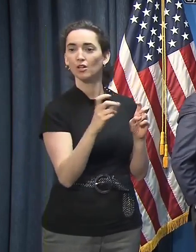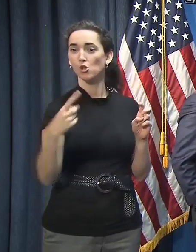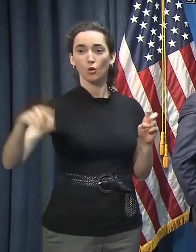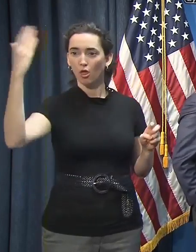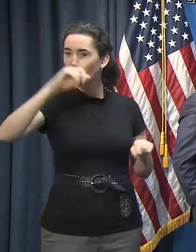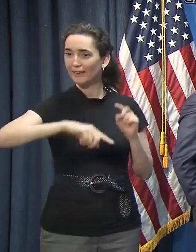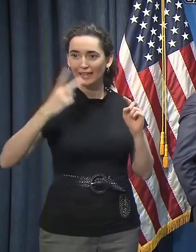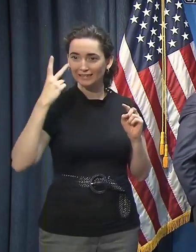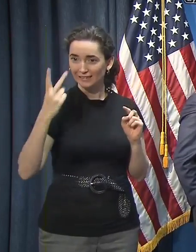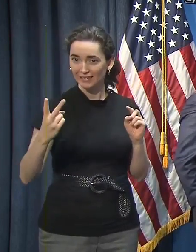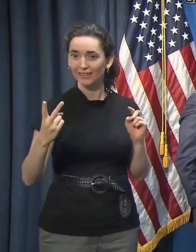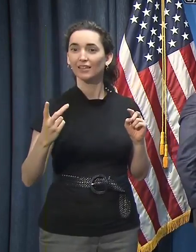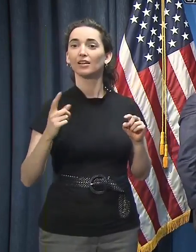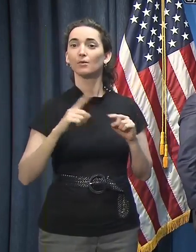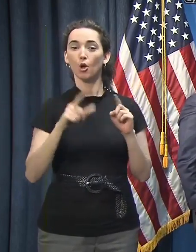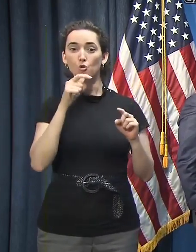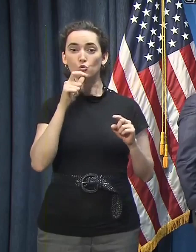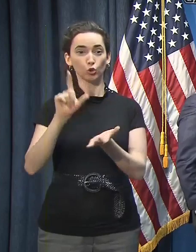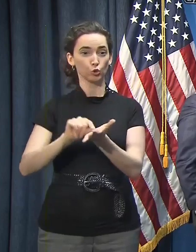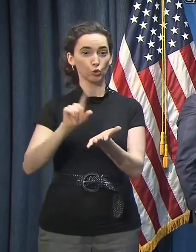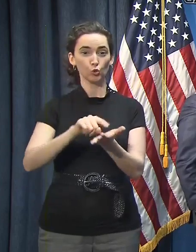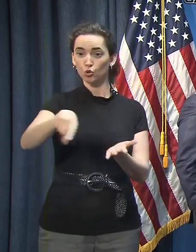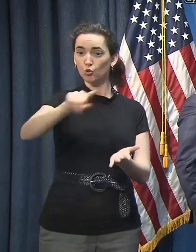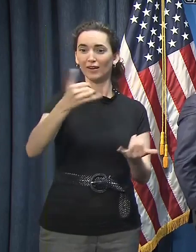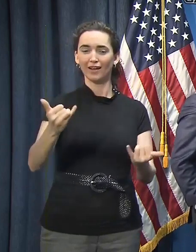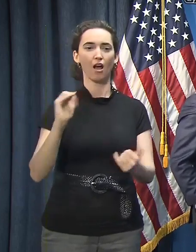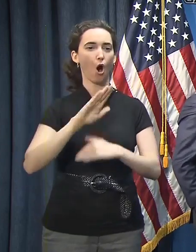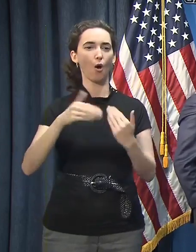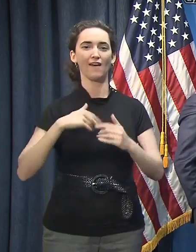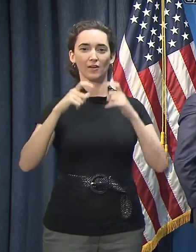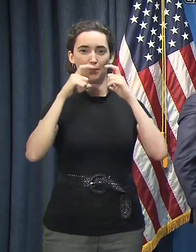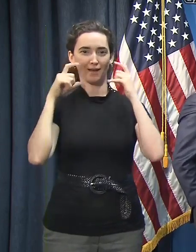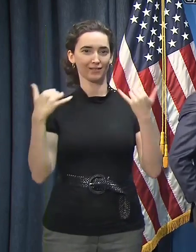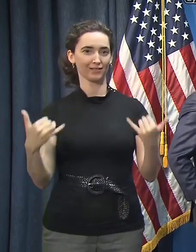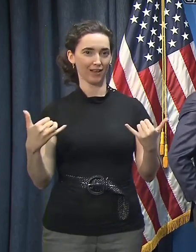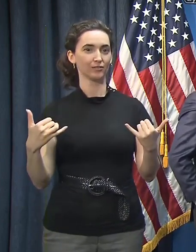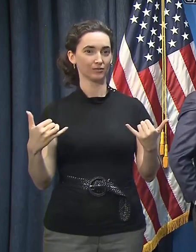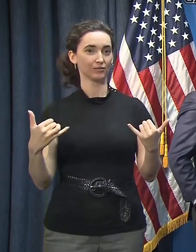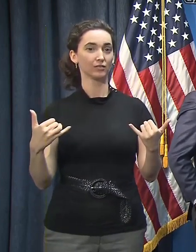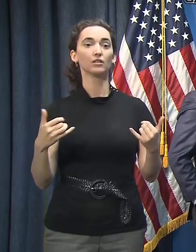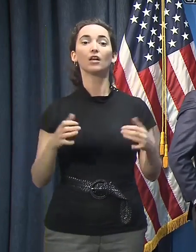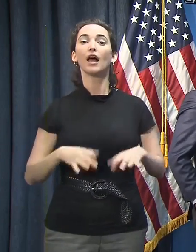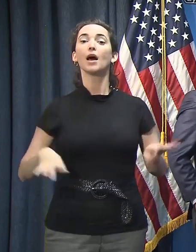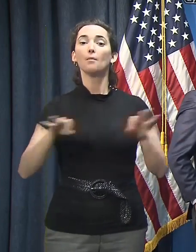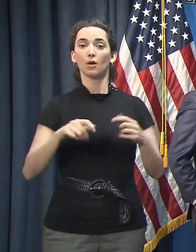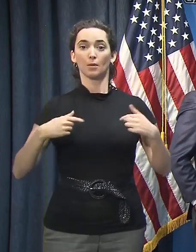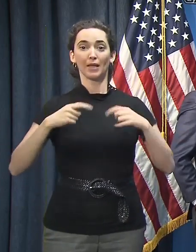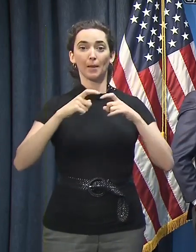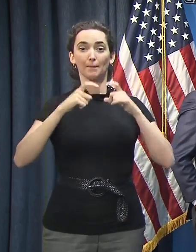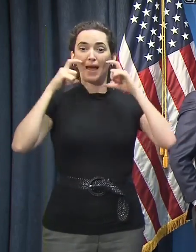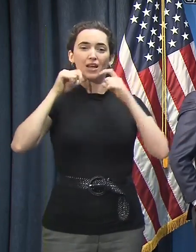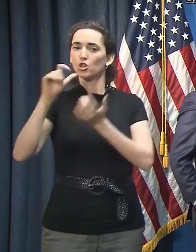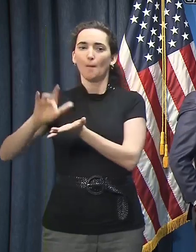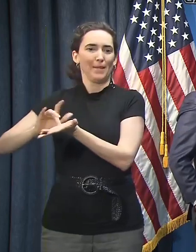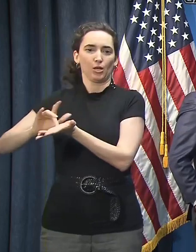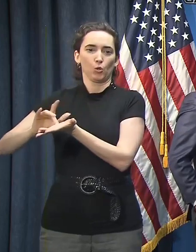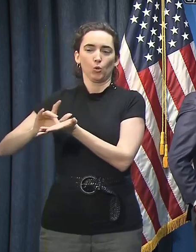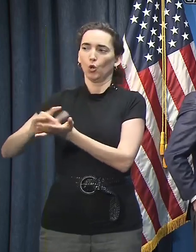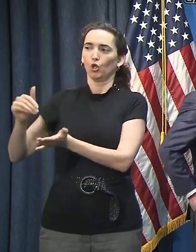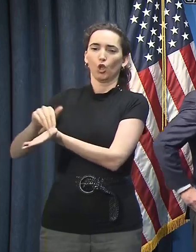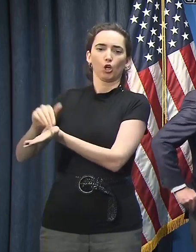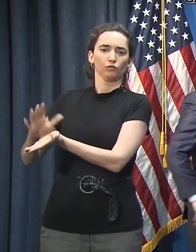see, but your press are all wearing masks as well. And the importance is that when I wear a cloth mask, not a medical grade mask, but a